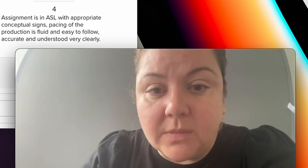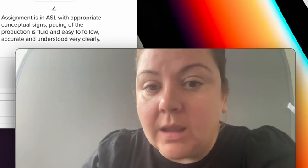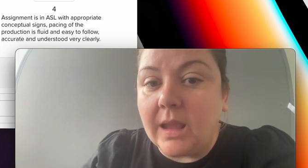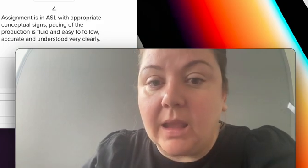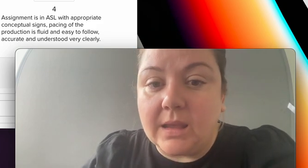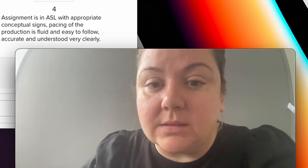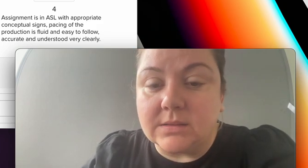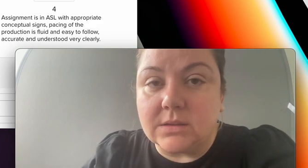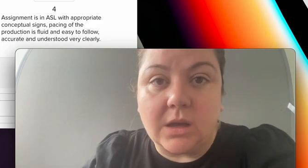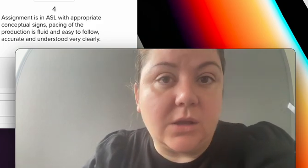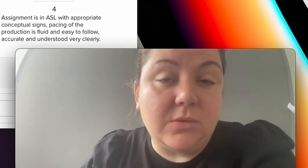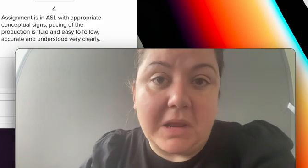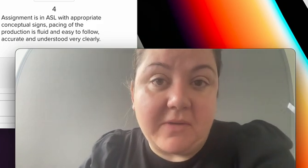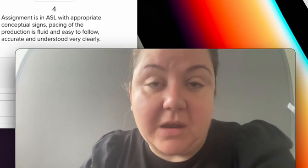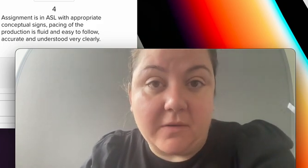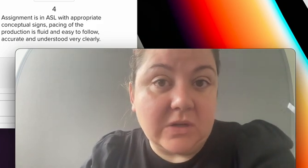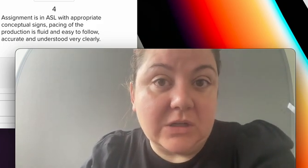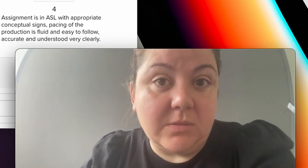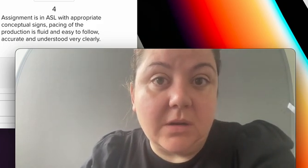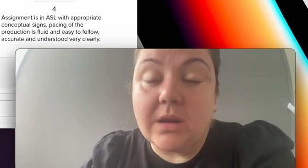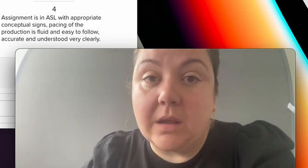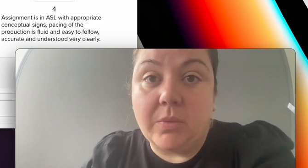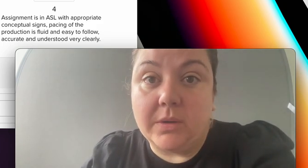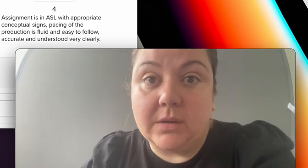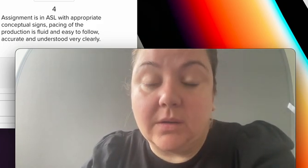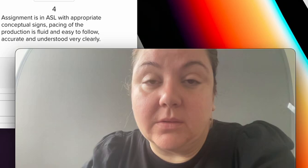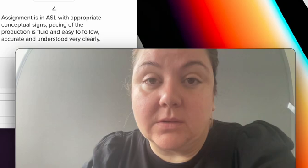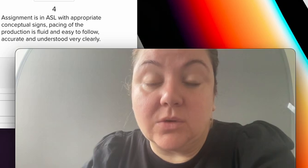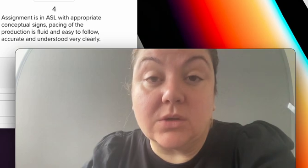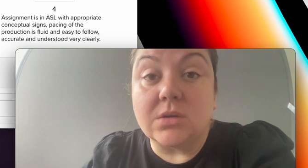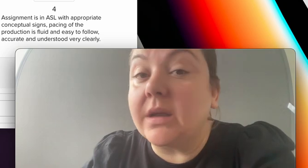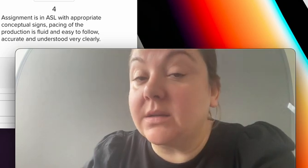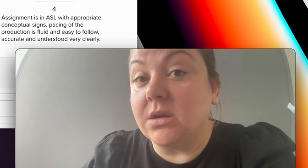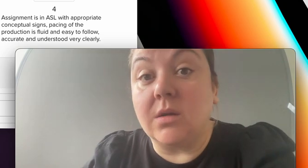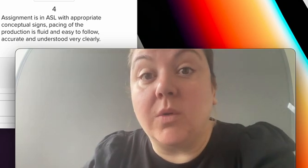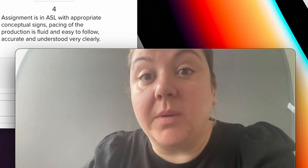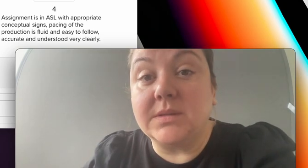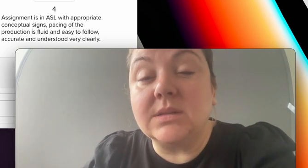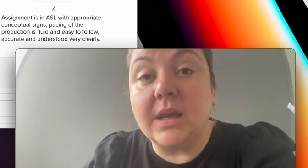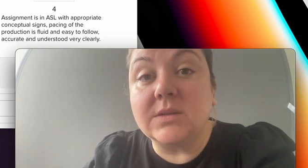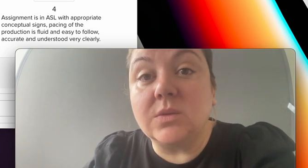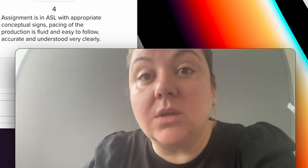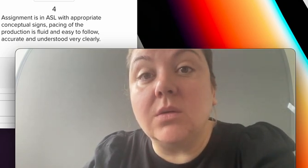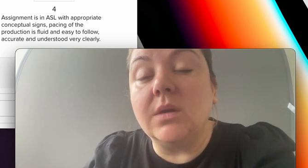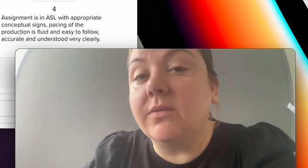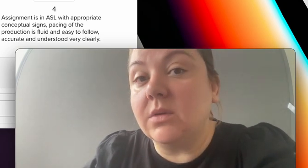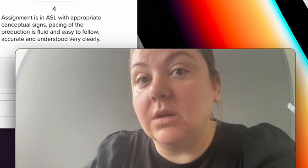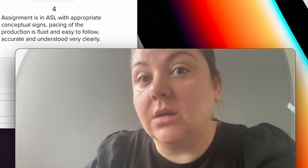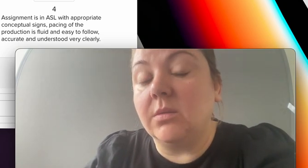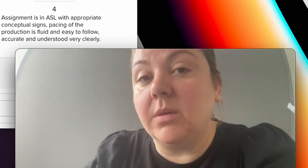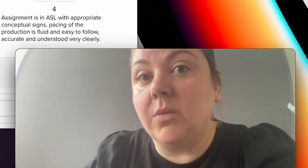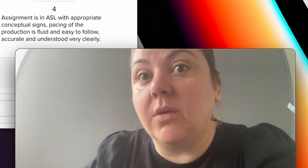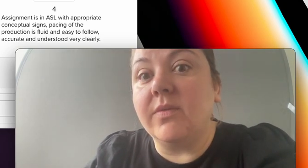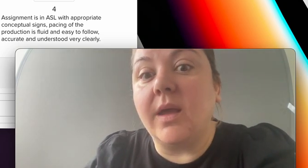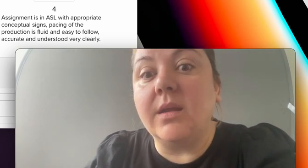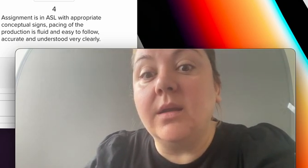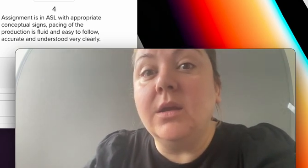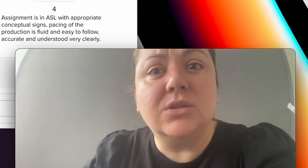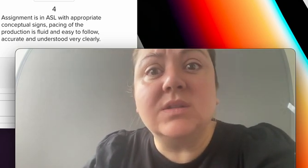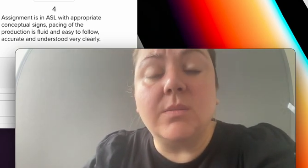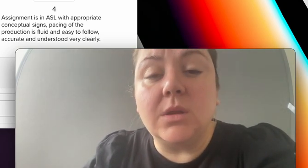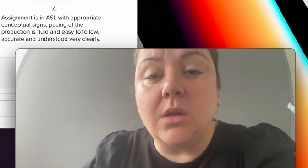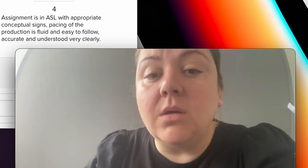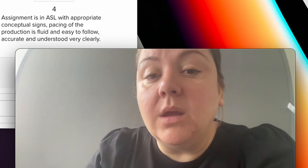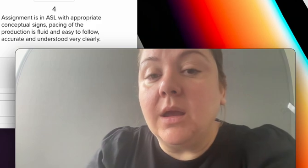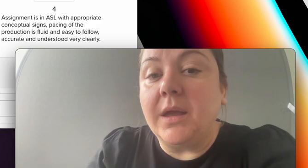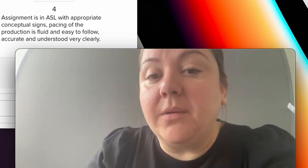grammar. And you and I have had a conversation about it. I pointed out the structure. I can talk more about syntax with you if you need a little bit more of that.